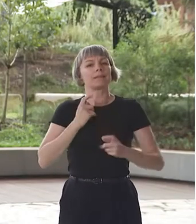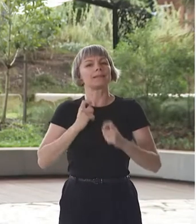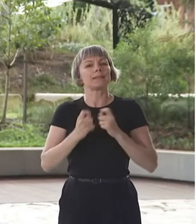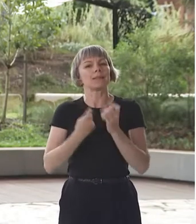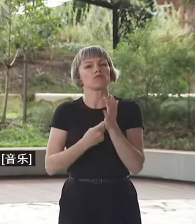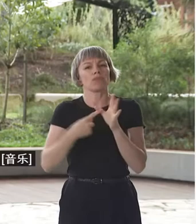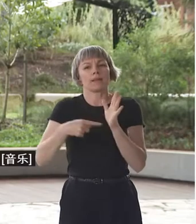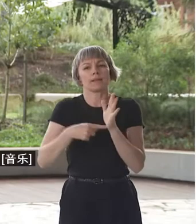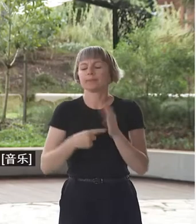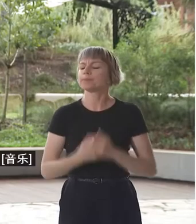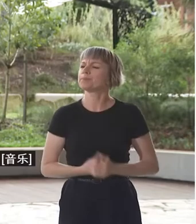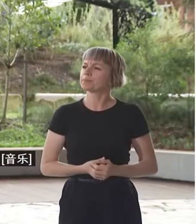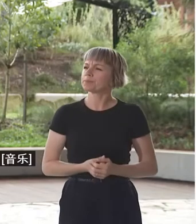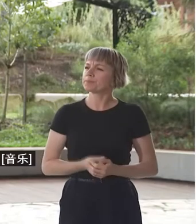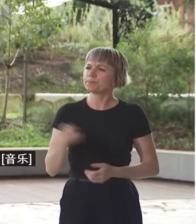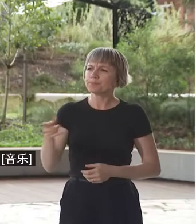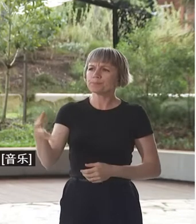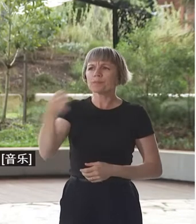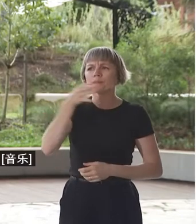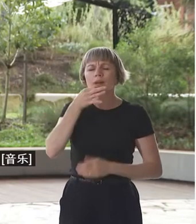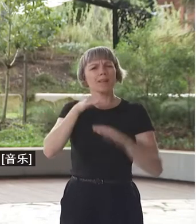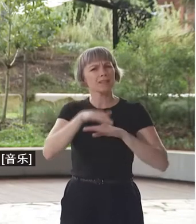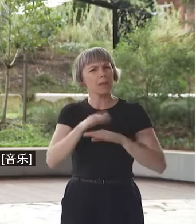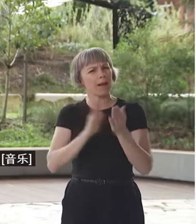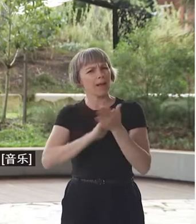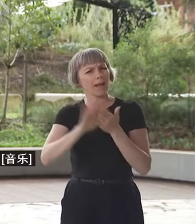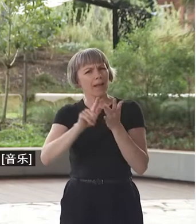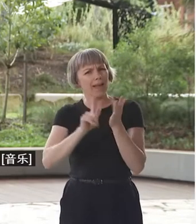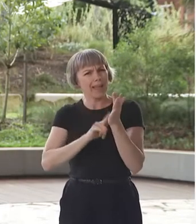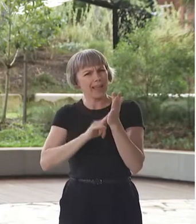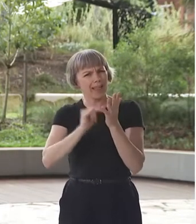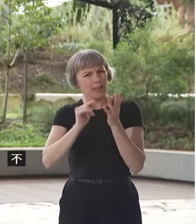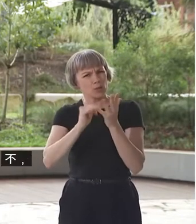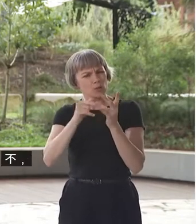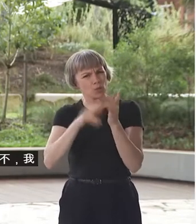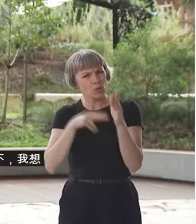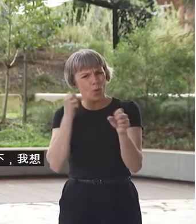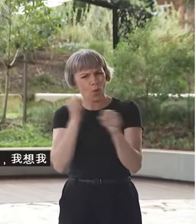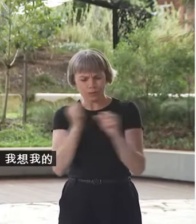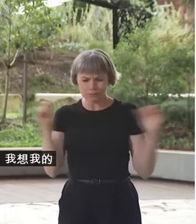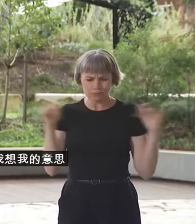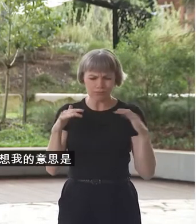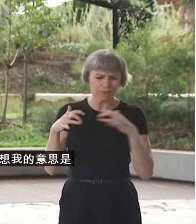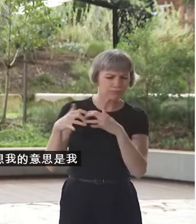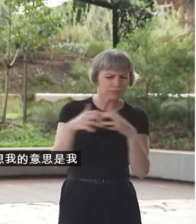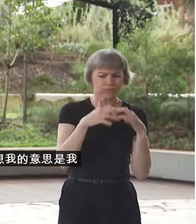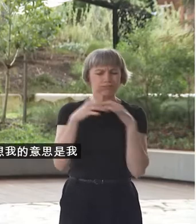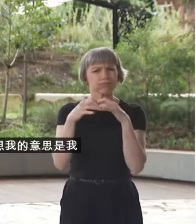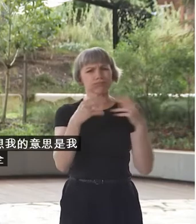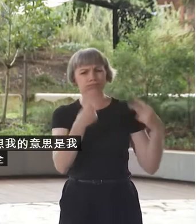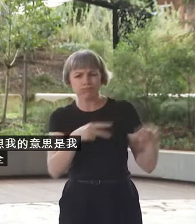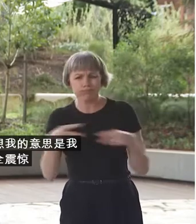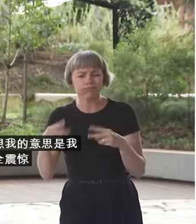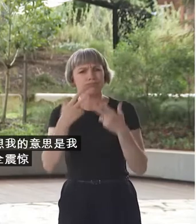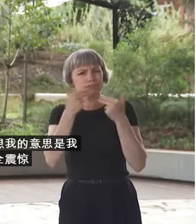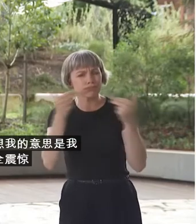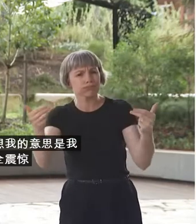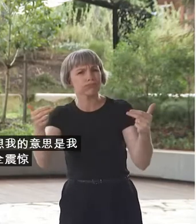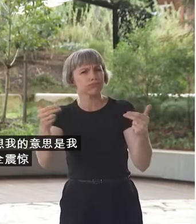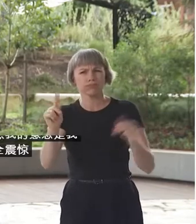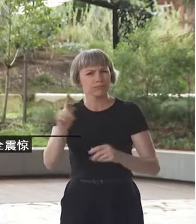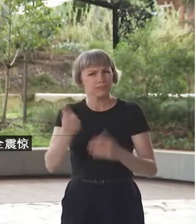that you can see indoors in a big group in church but not at an outdoor event? No, I was completely shocked last